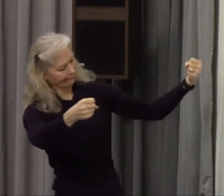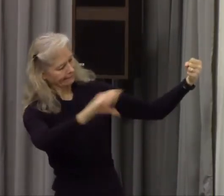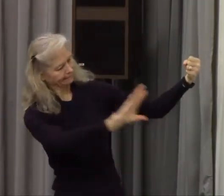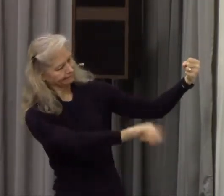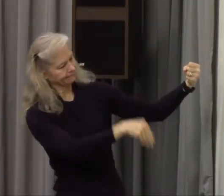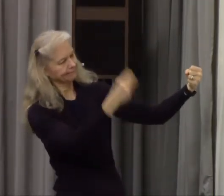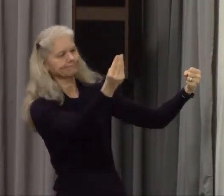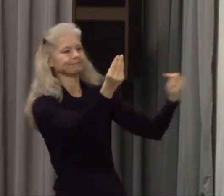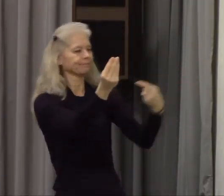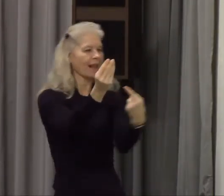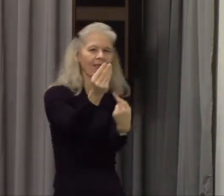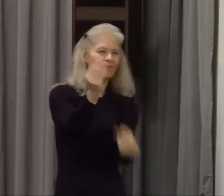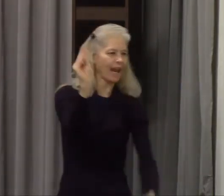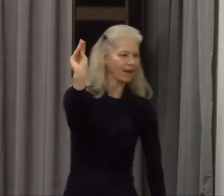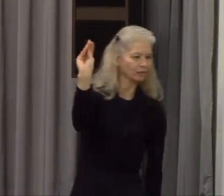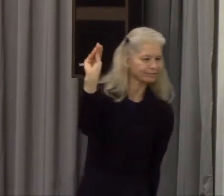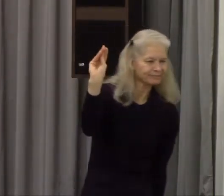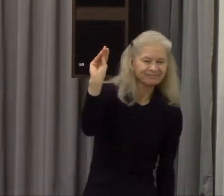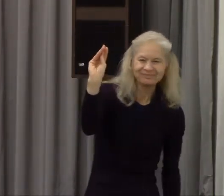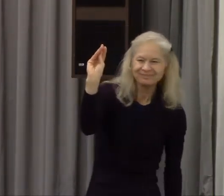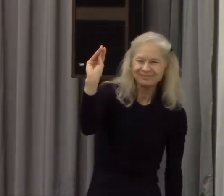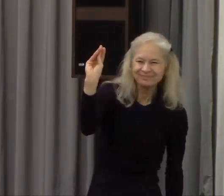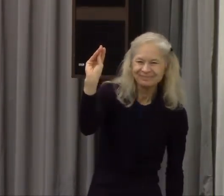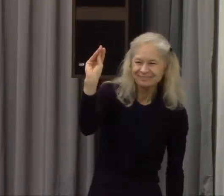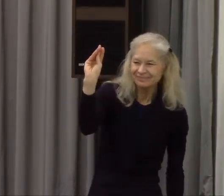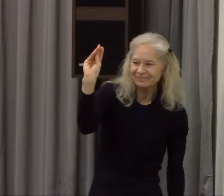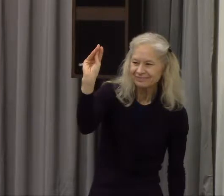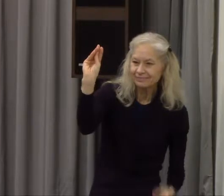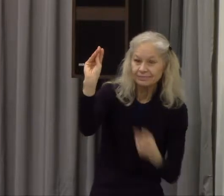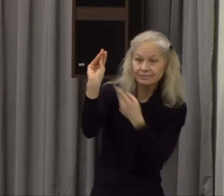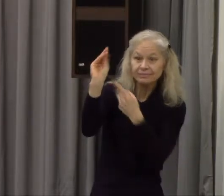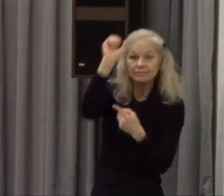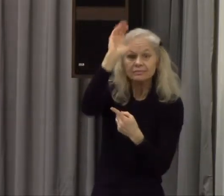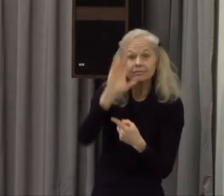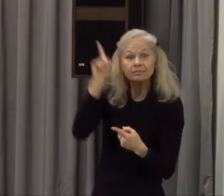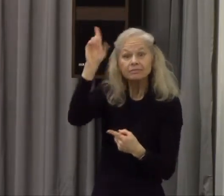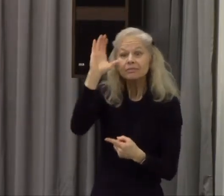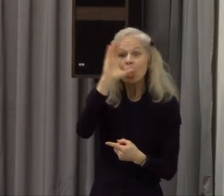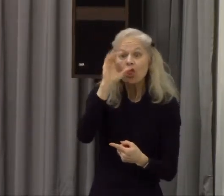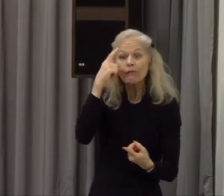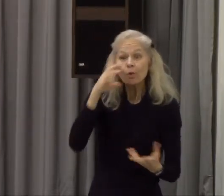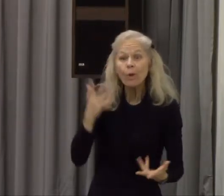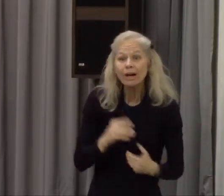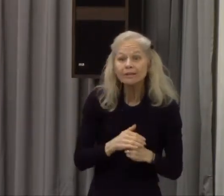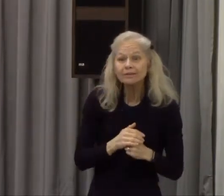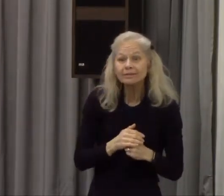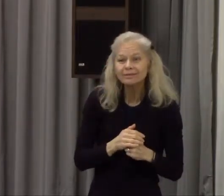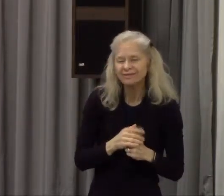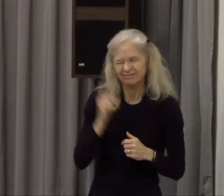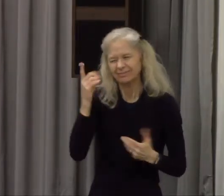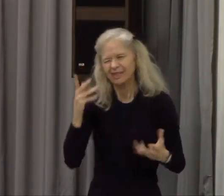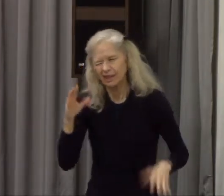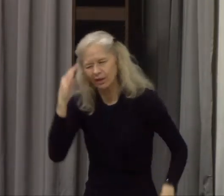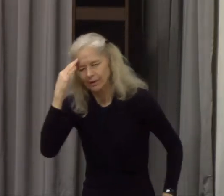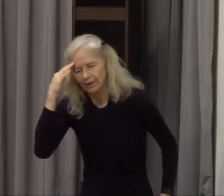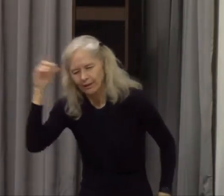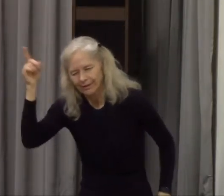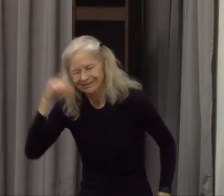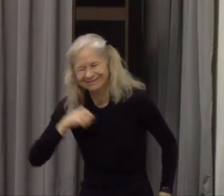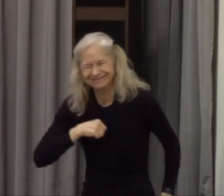eternal life, that's the stamp God's looking for. And it won't be a mystery to him. He knows it's there. But